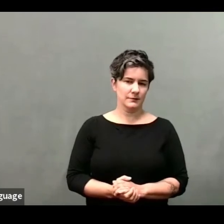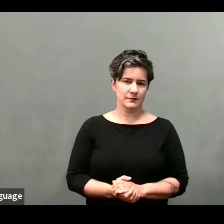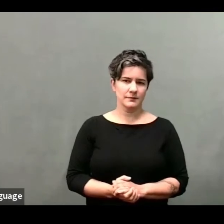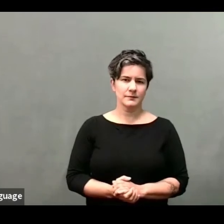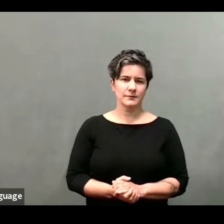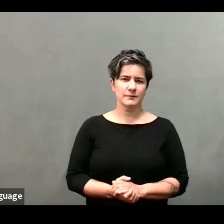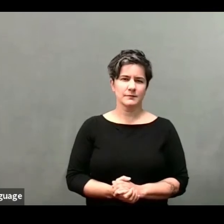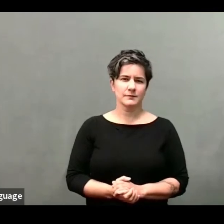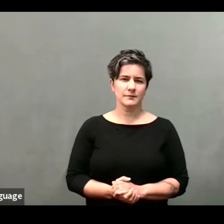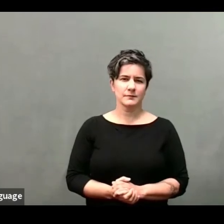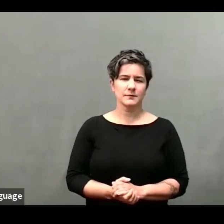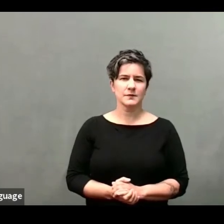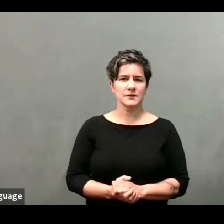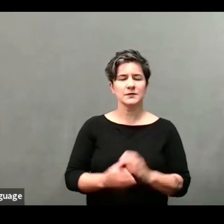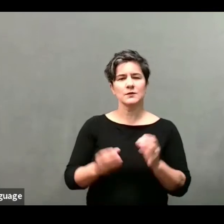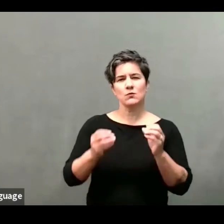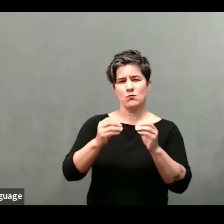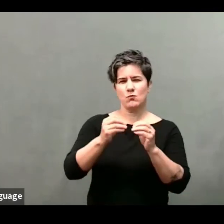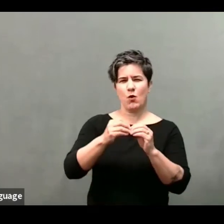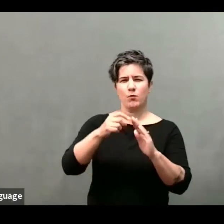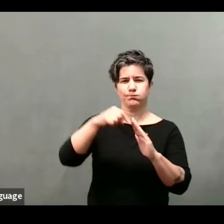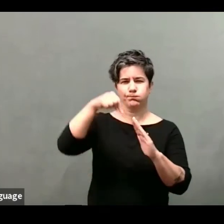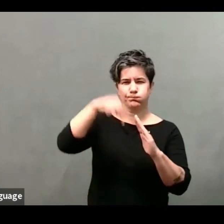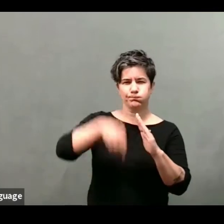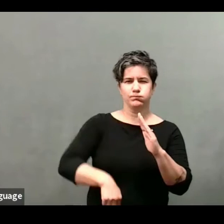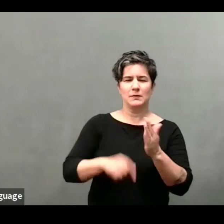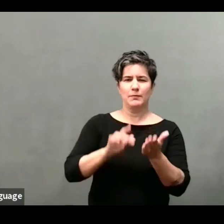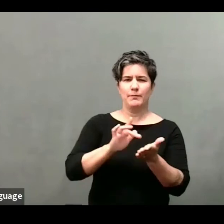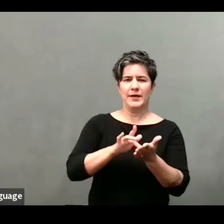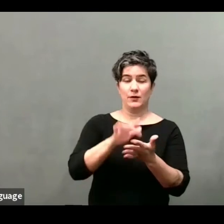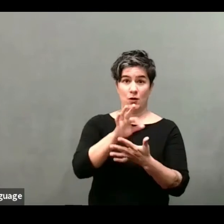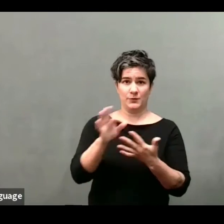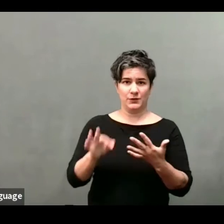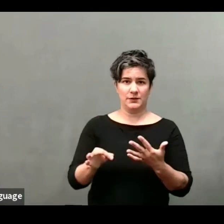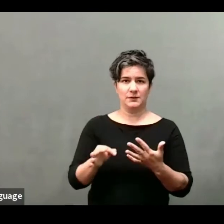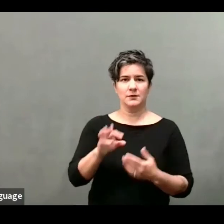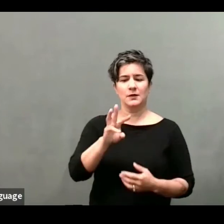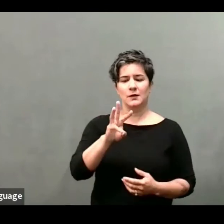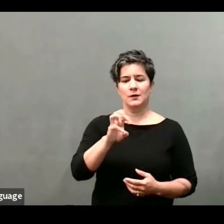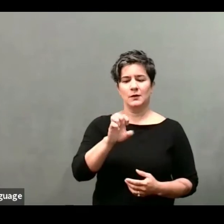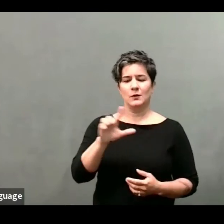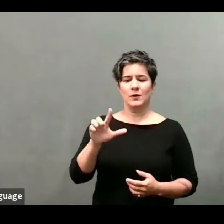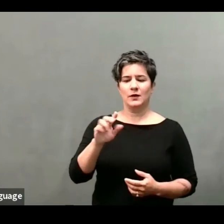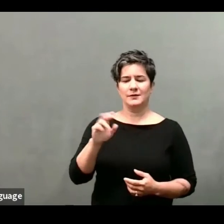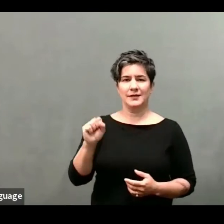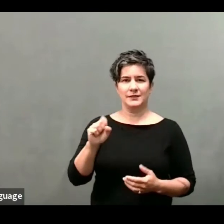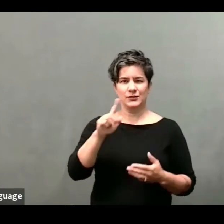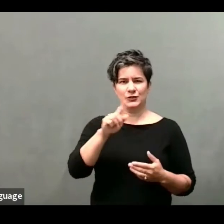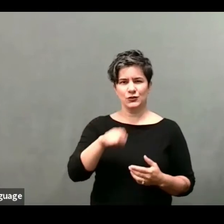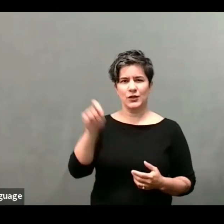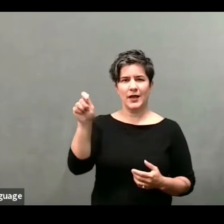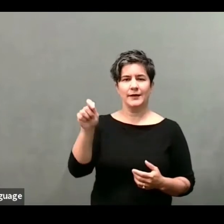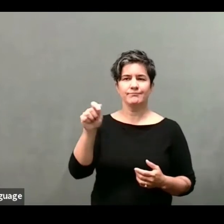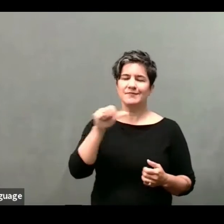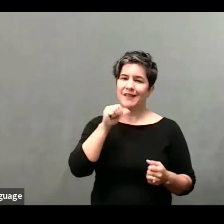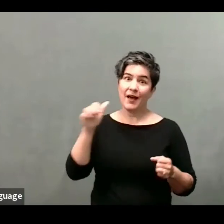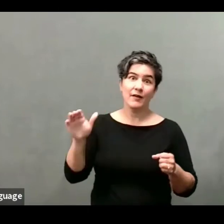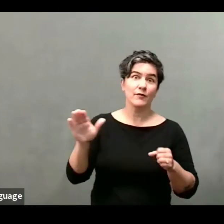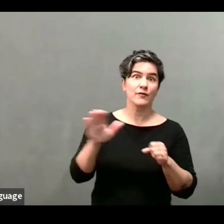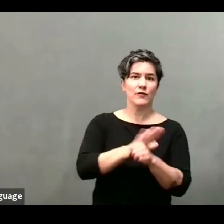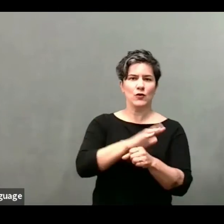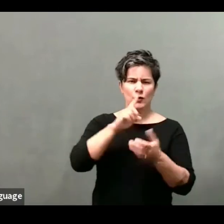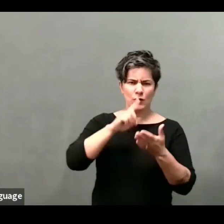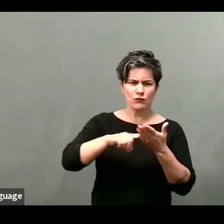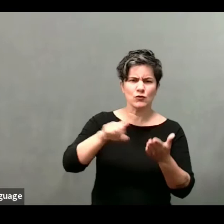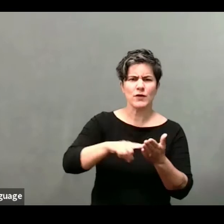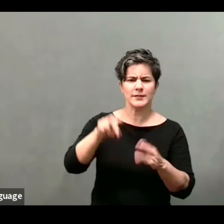So just to go a little bit more in depth into some of these medical options, a wellness check, again, it's not a full medical forensic